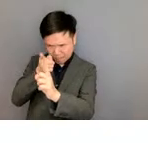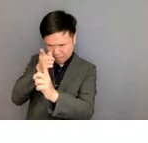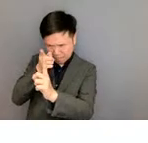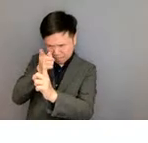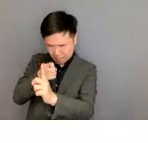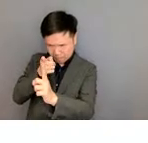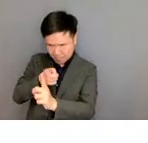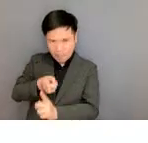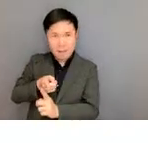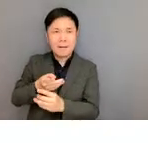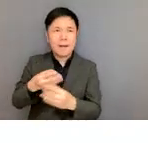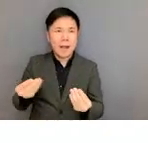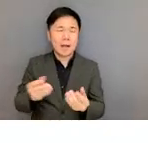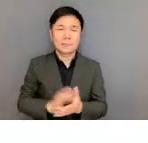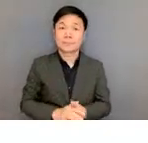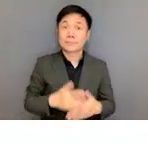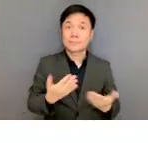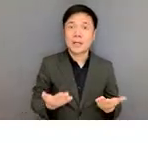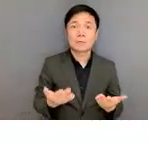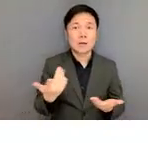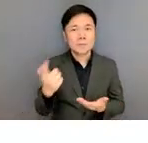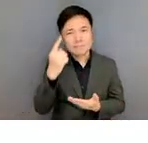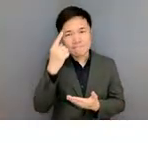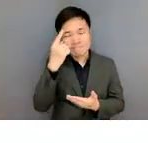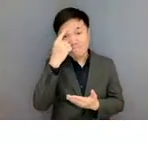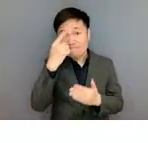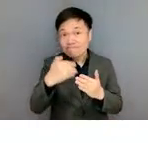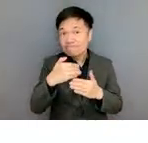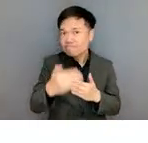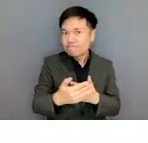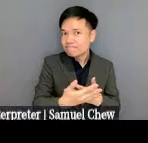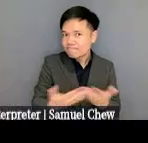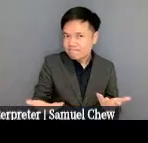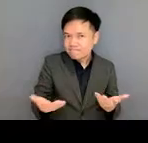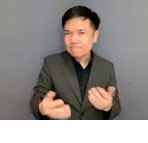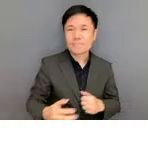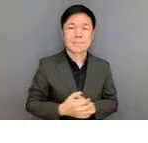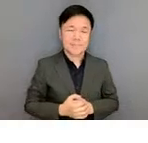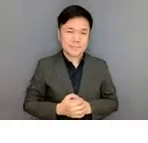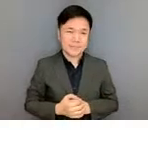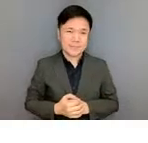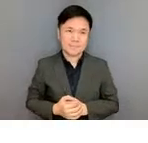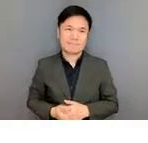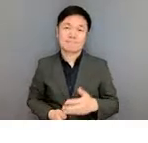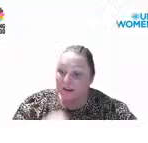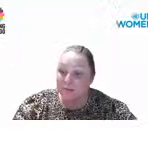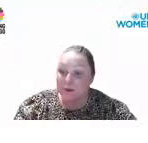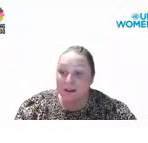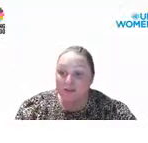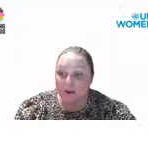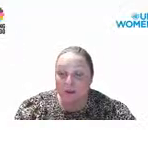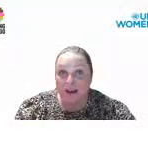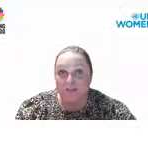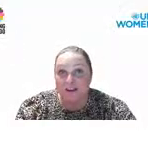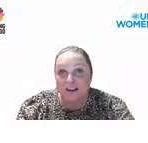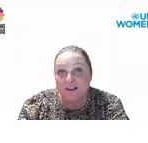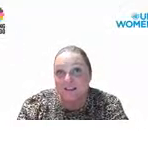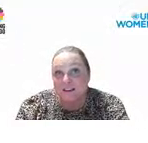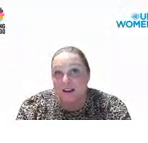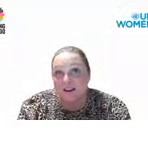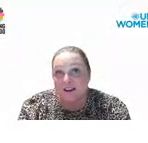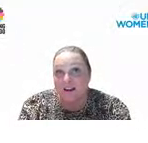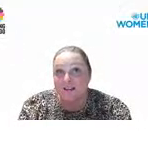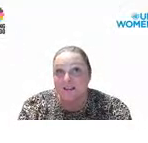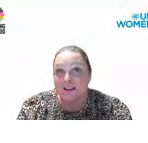So how do you get started? These are the steps that we set out in the guidelines, and I believe that we have a link